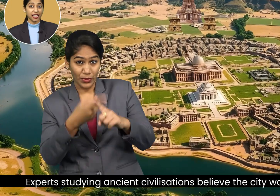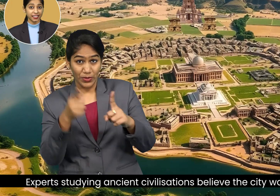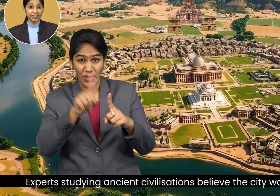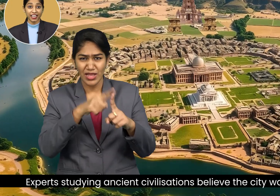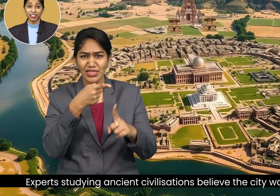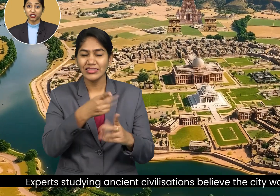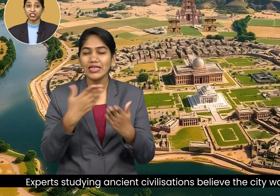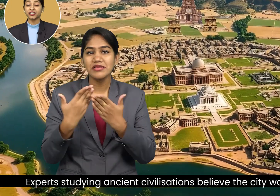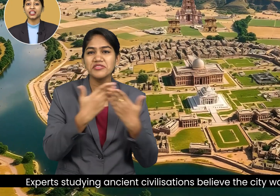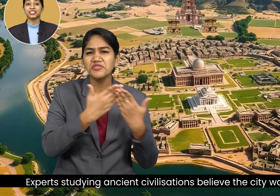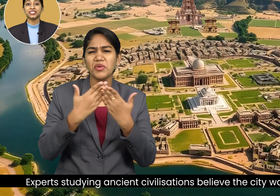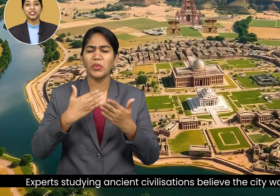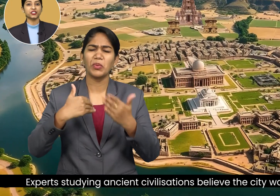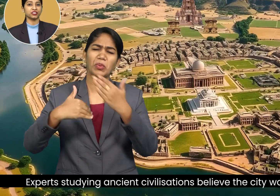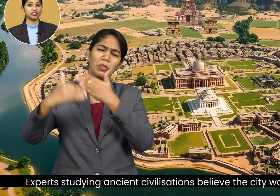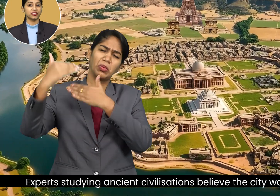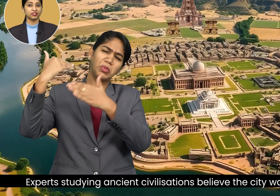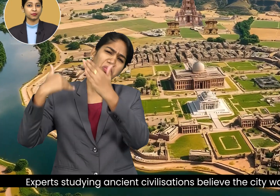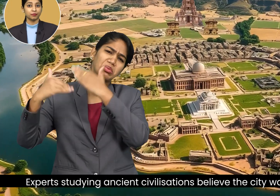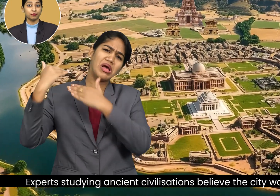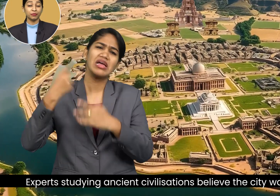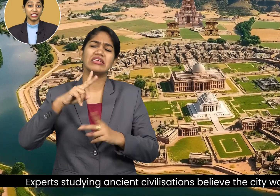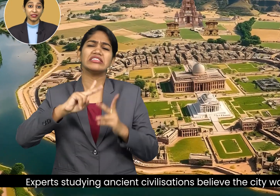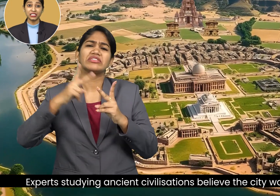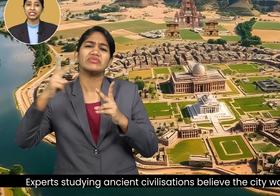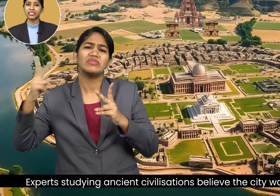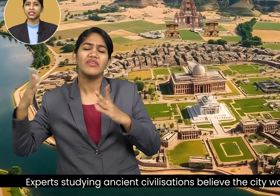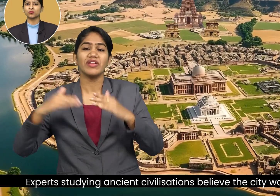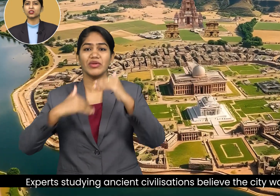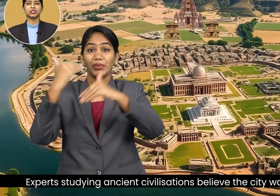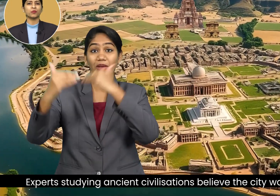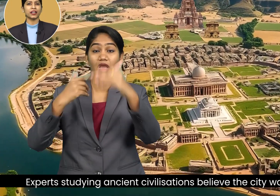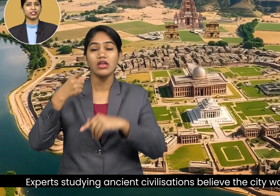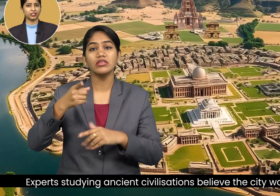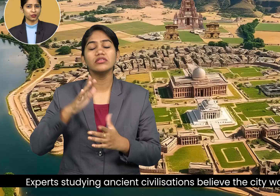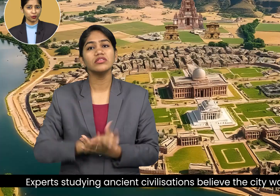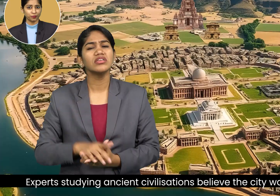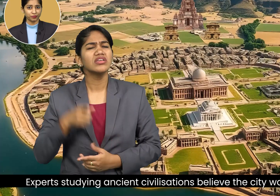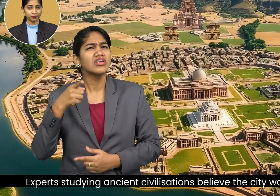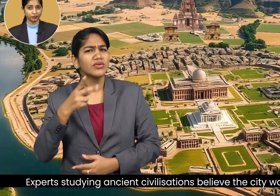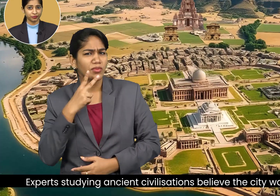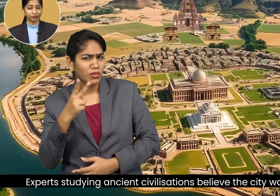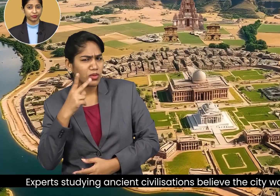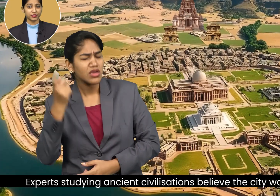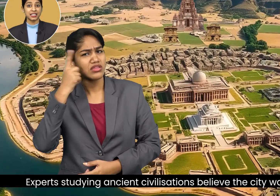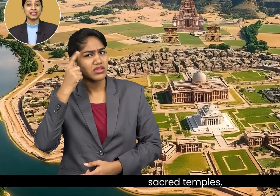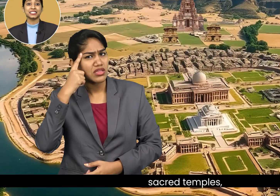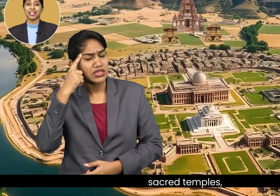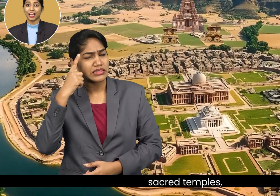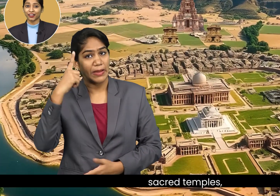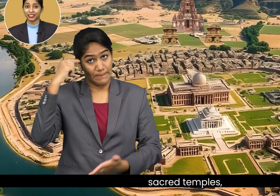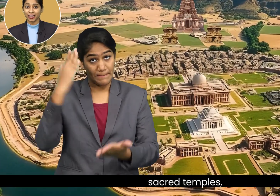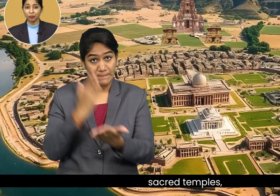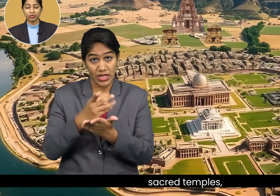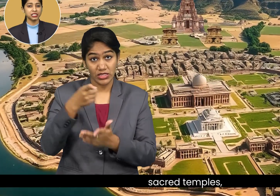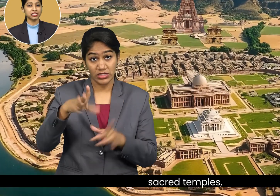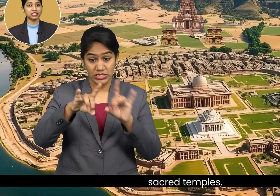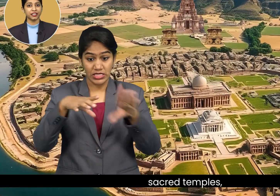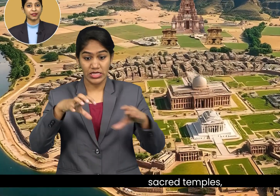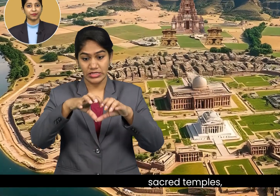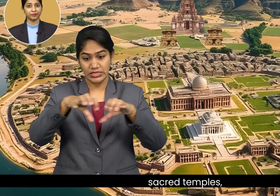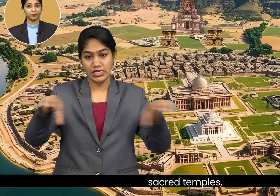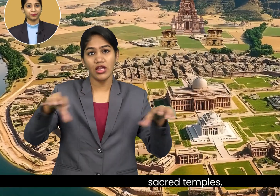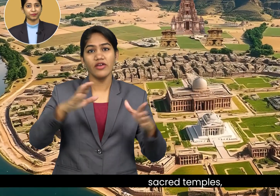Experts studying ancient civilizations believe the city was divided into sacred